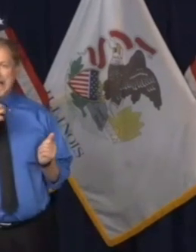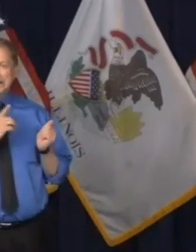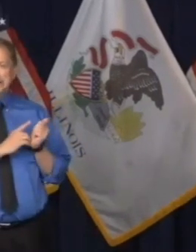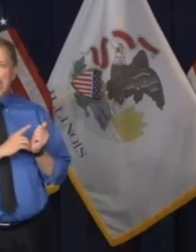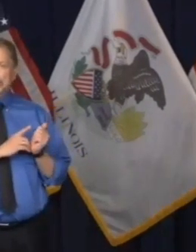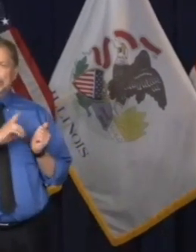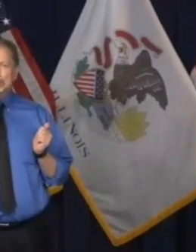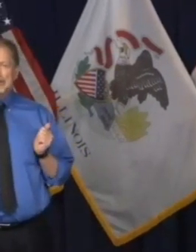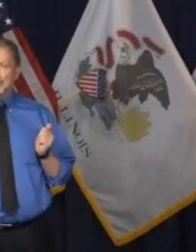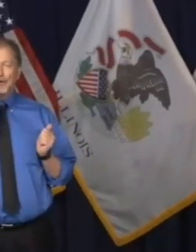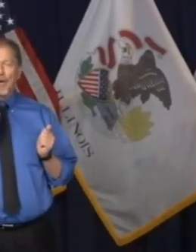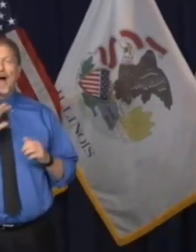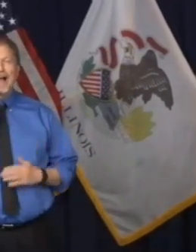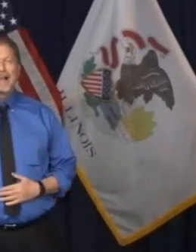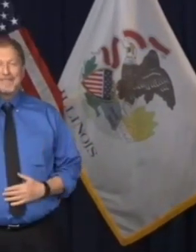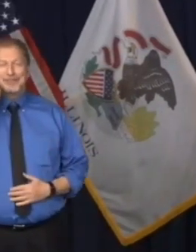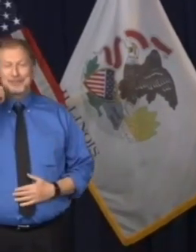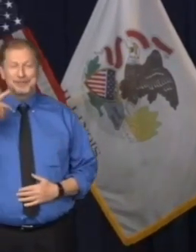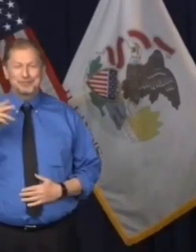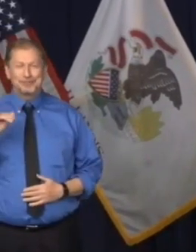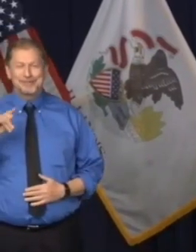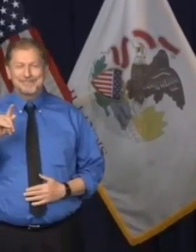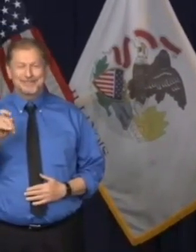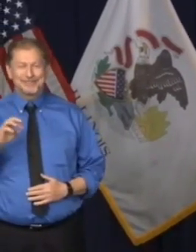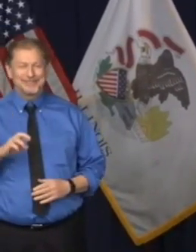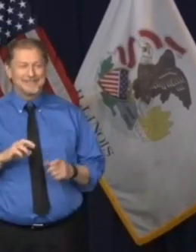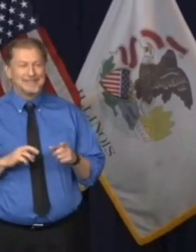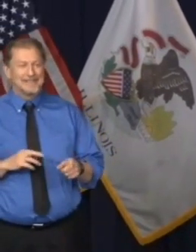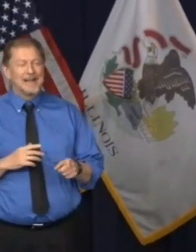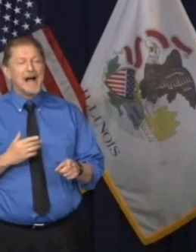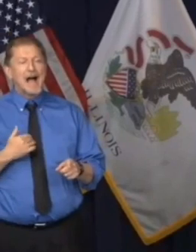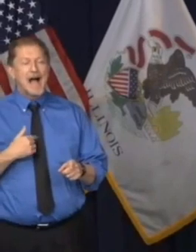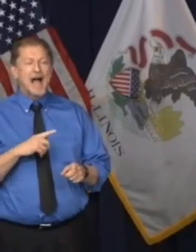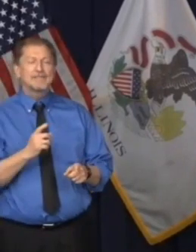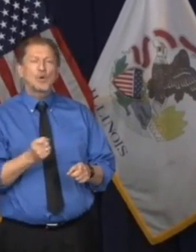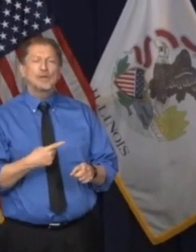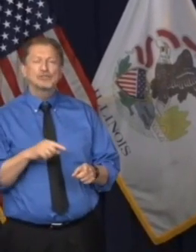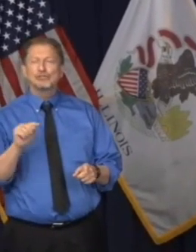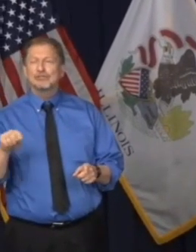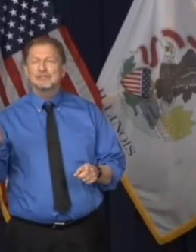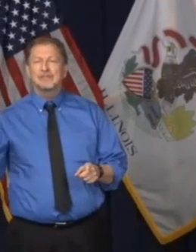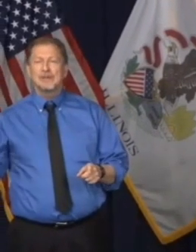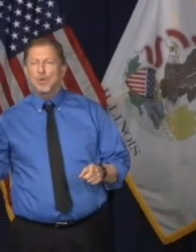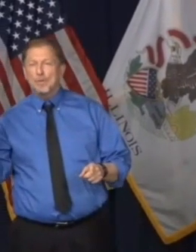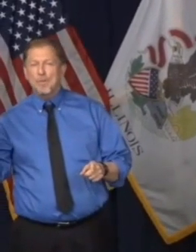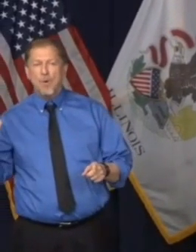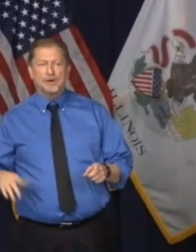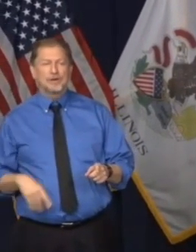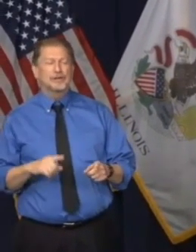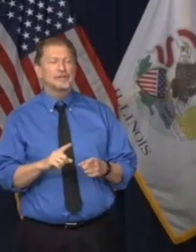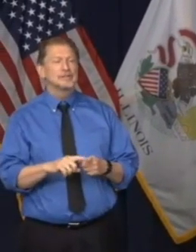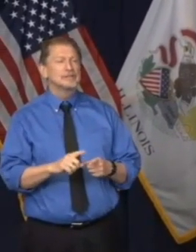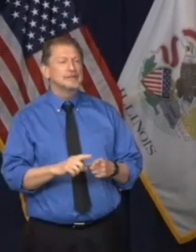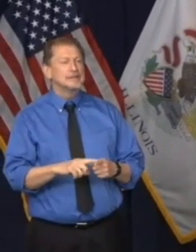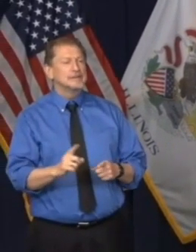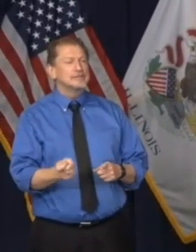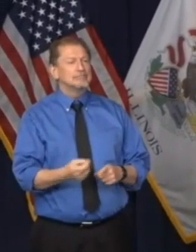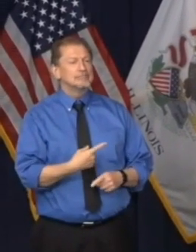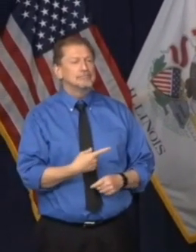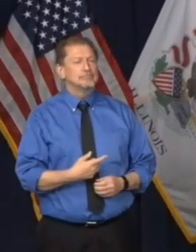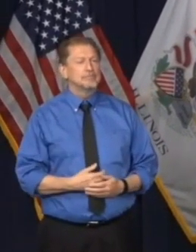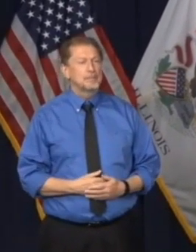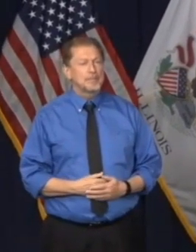doctorate. Thank you. Governor, some of these questions I've received from other reporters, including this first one from Sarah Schulte from